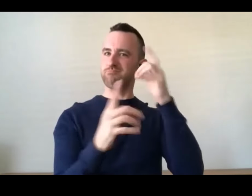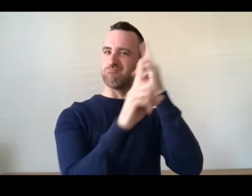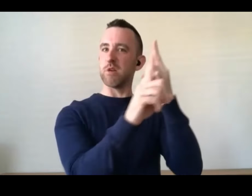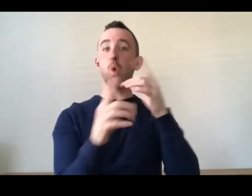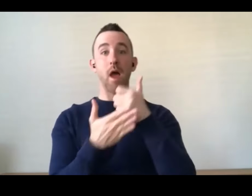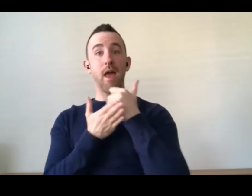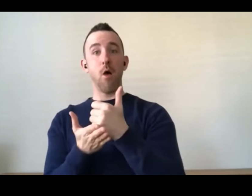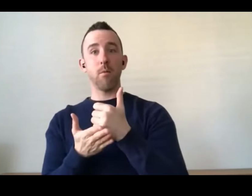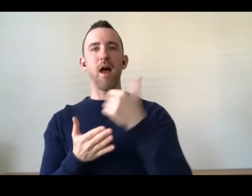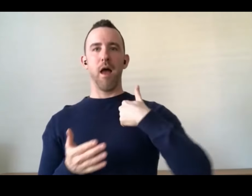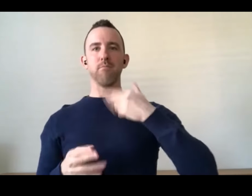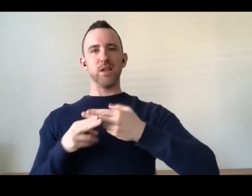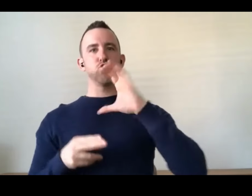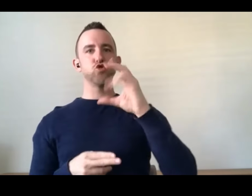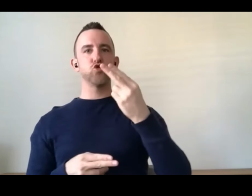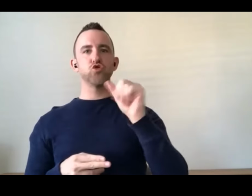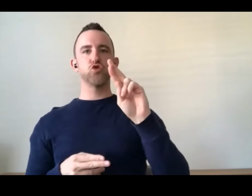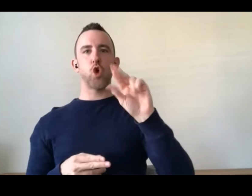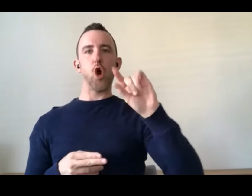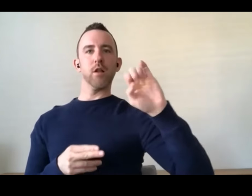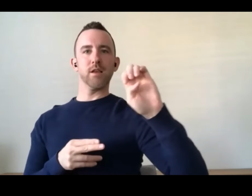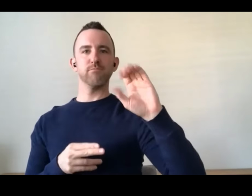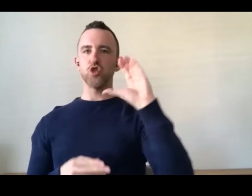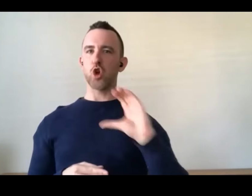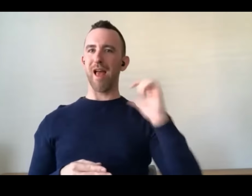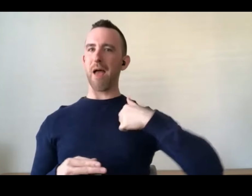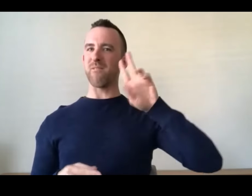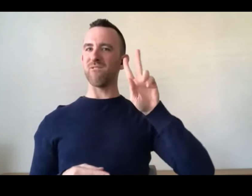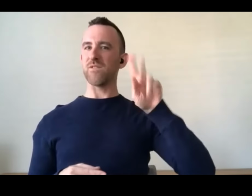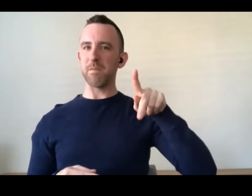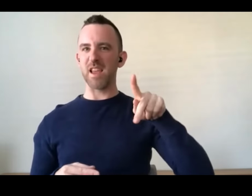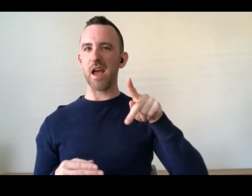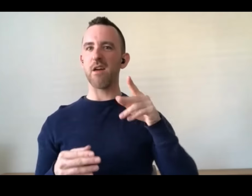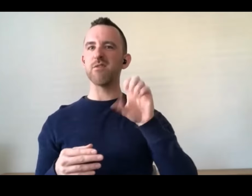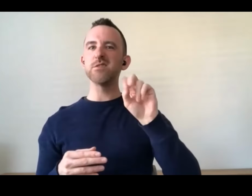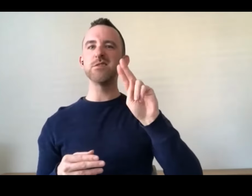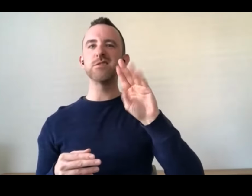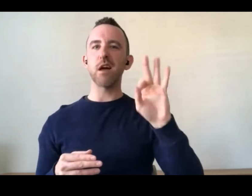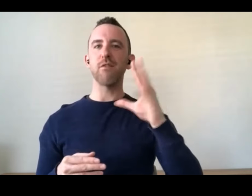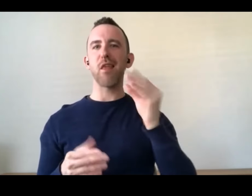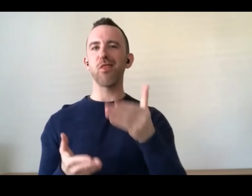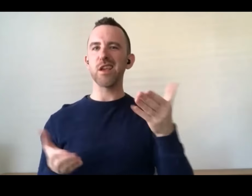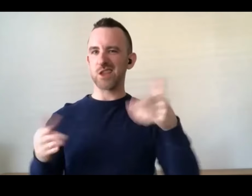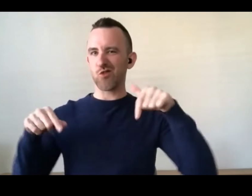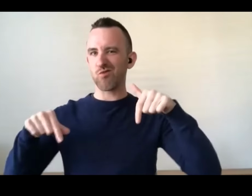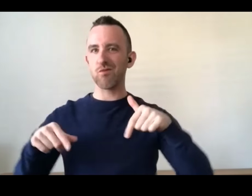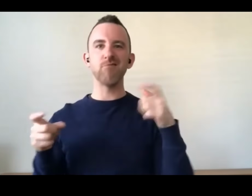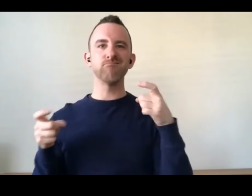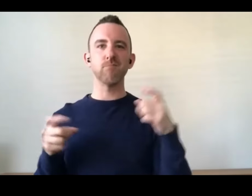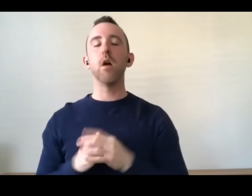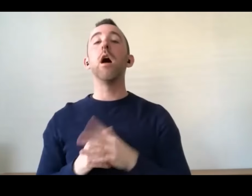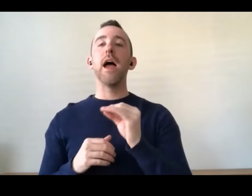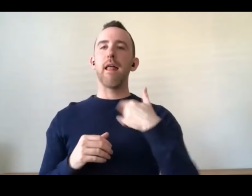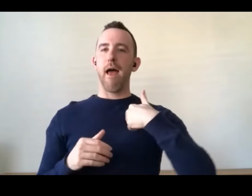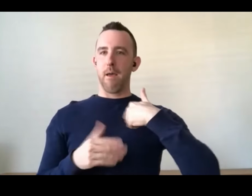Charlie. I am Vice President of Stuff and Things here. And I am here to